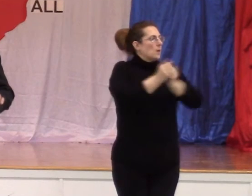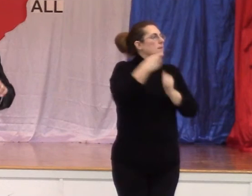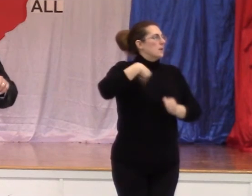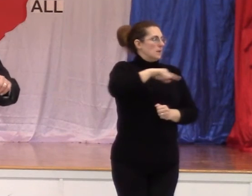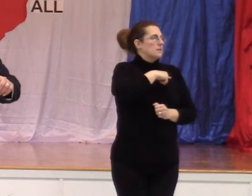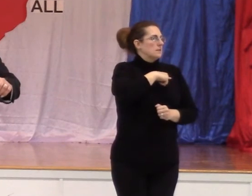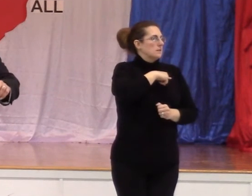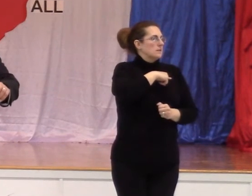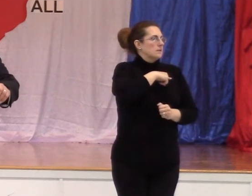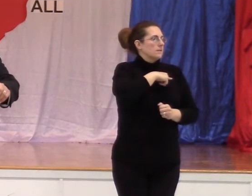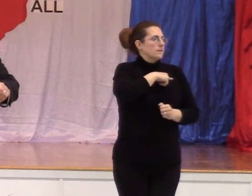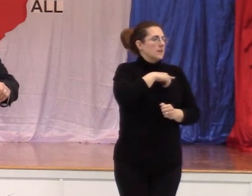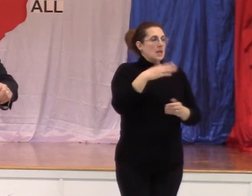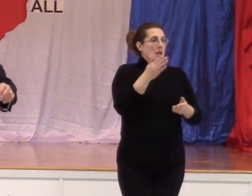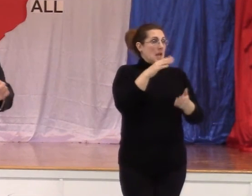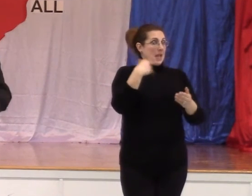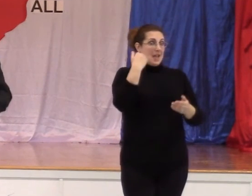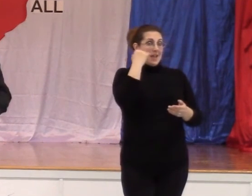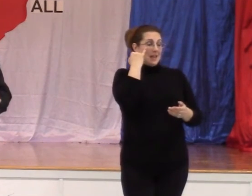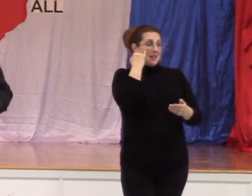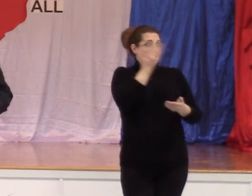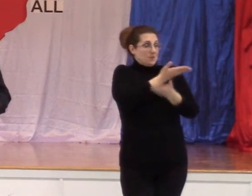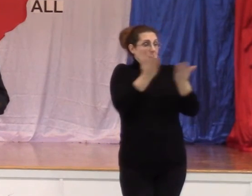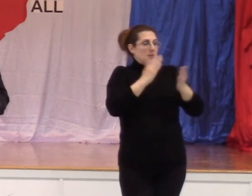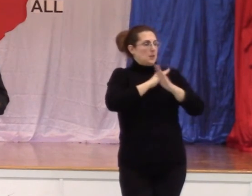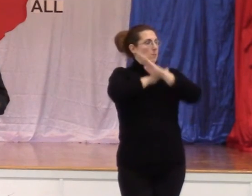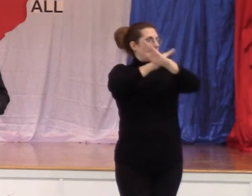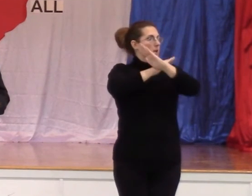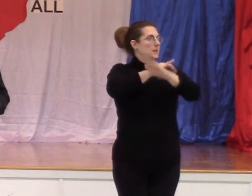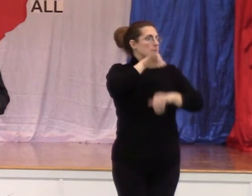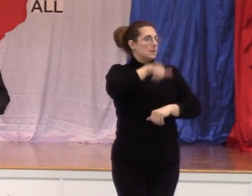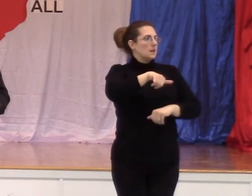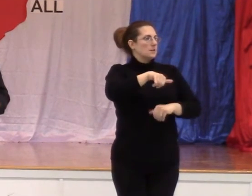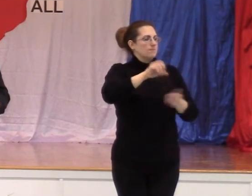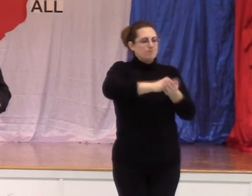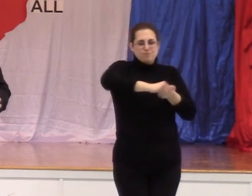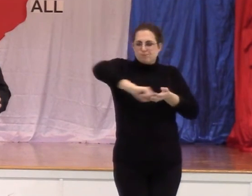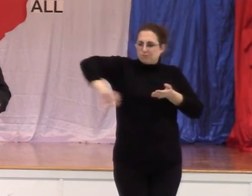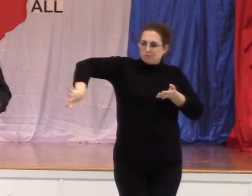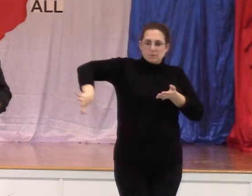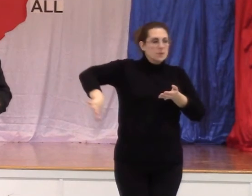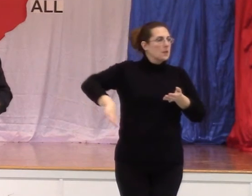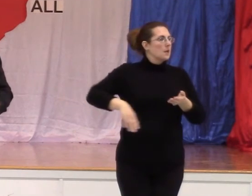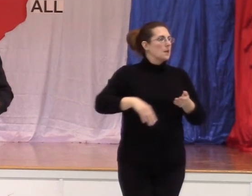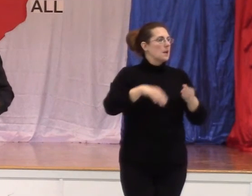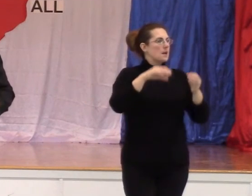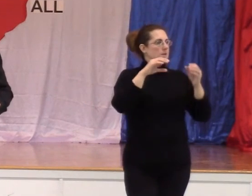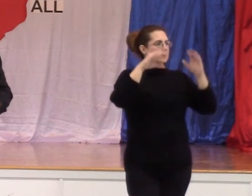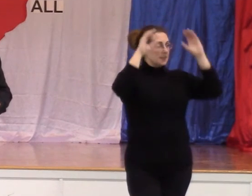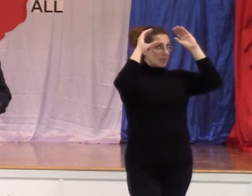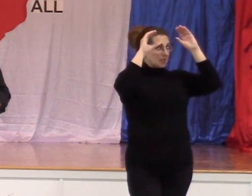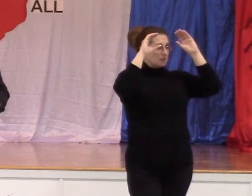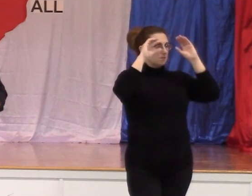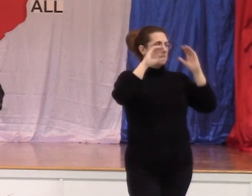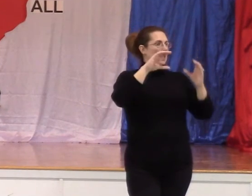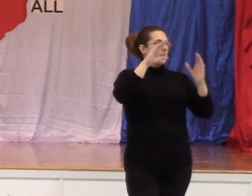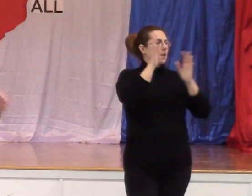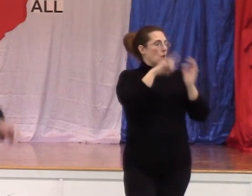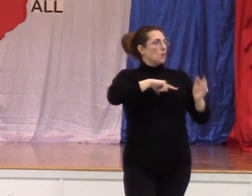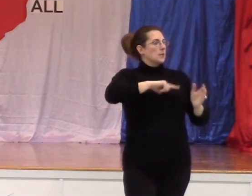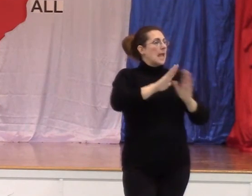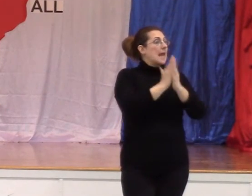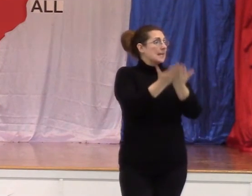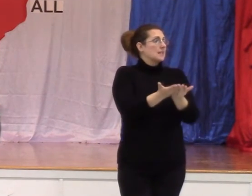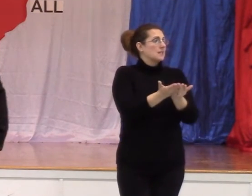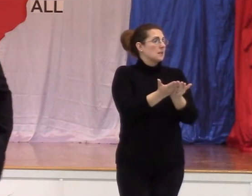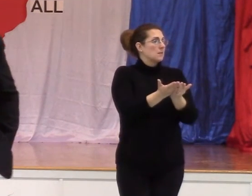So whatever would prohibit that, that we get rid of. The Catechism itself is a conservative document. Luther took what he